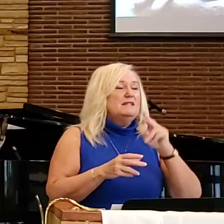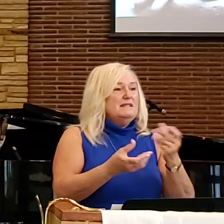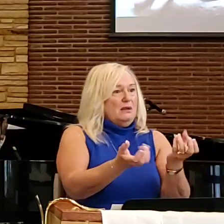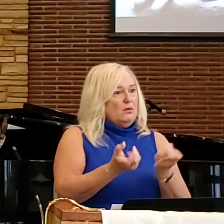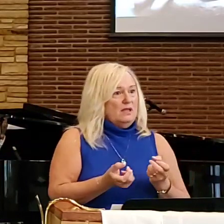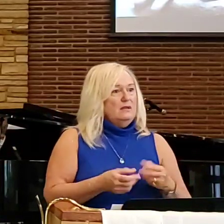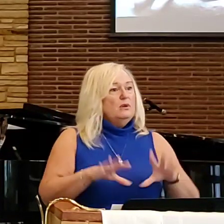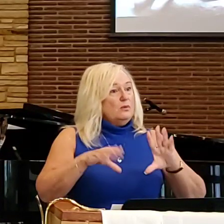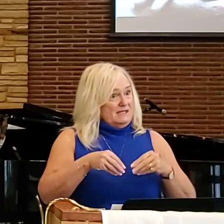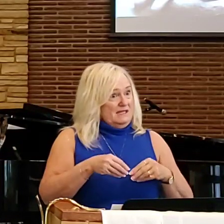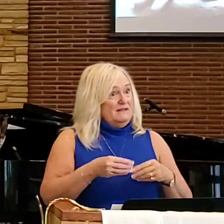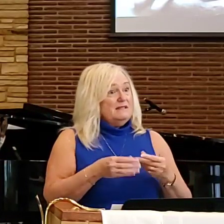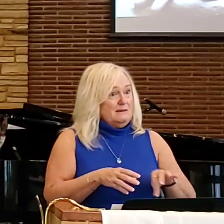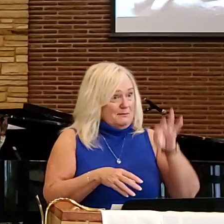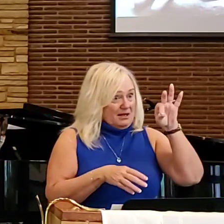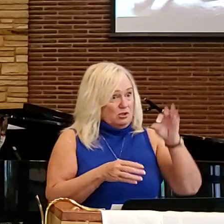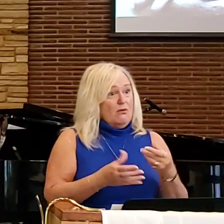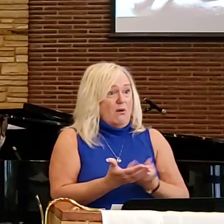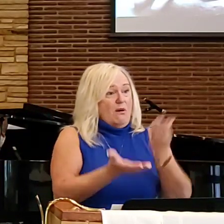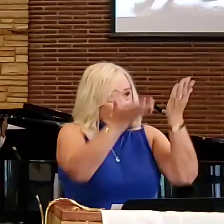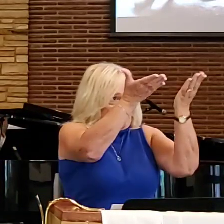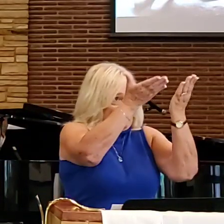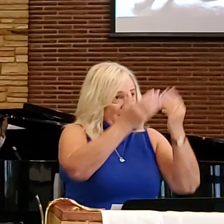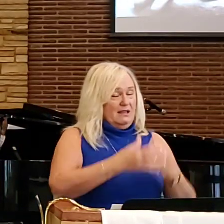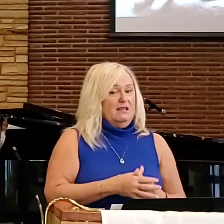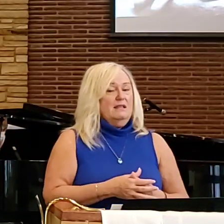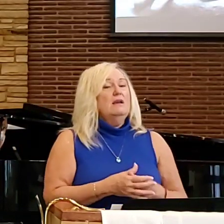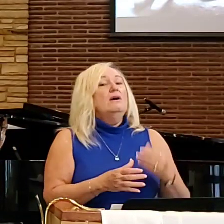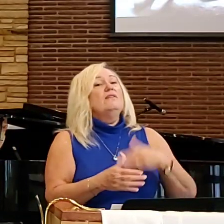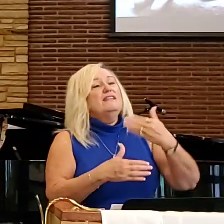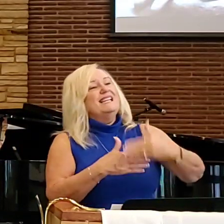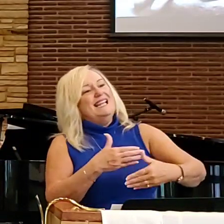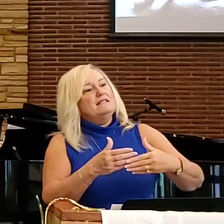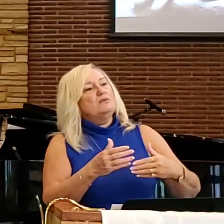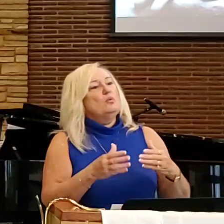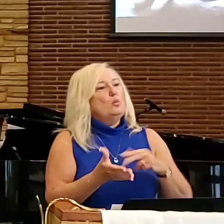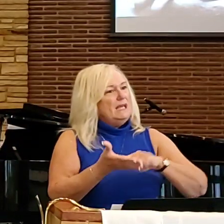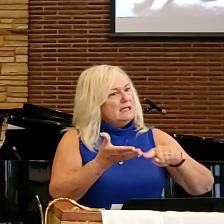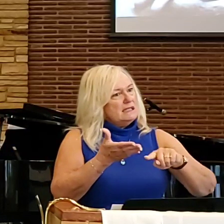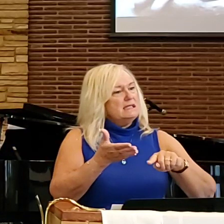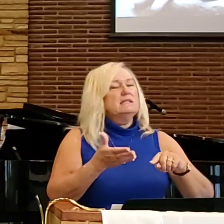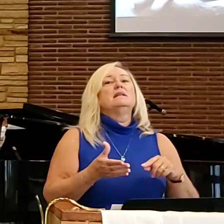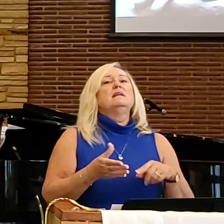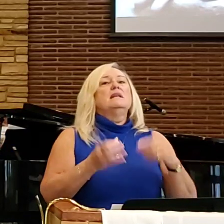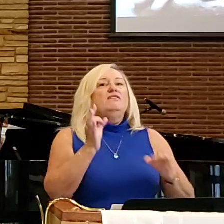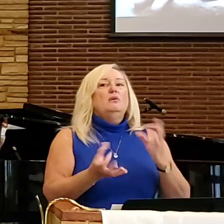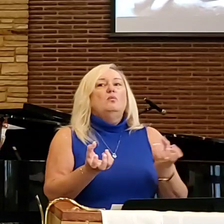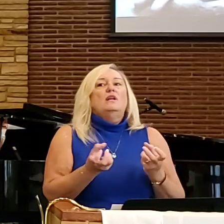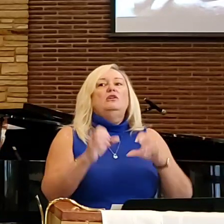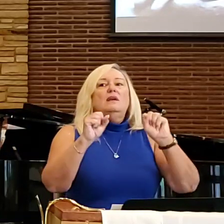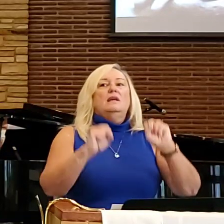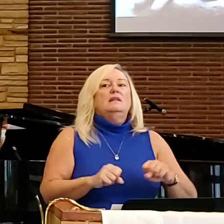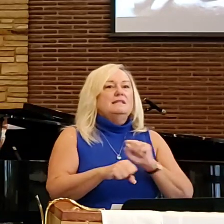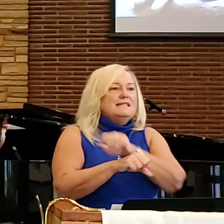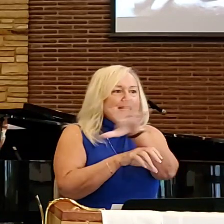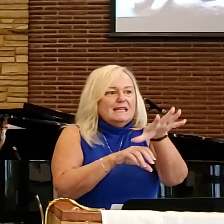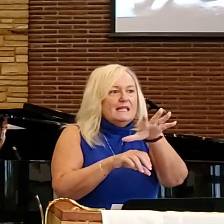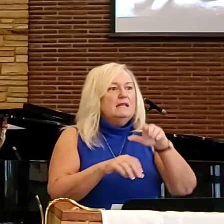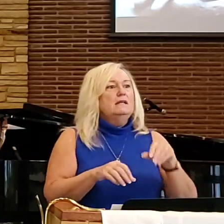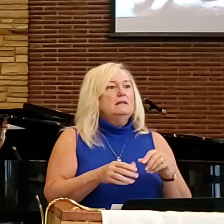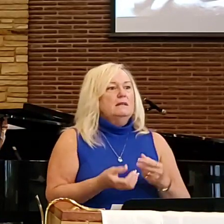will receive this special offering over the next couple of weeks. If you want to, you can send in